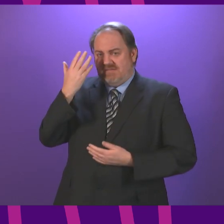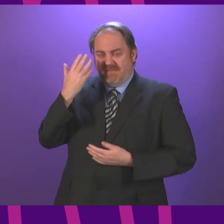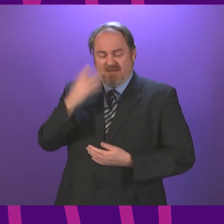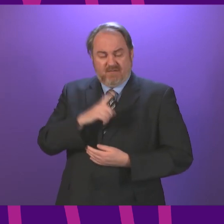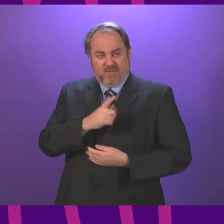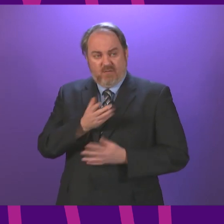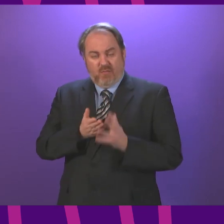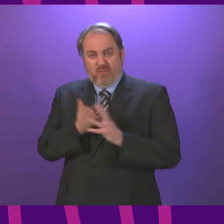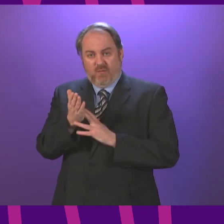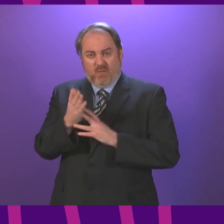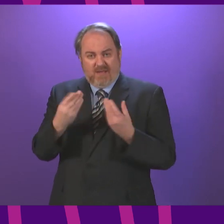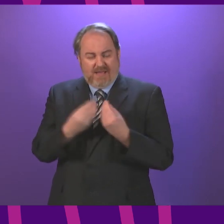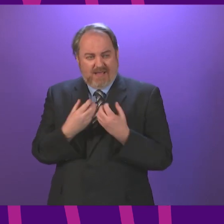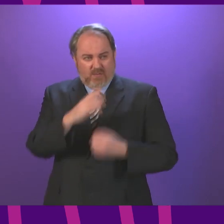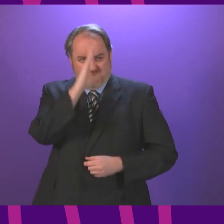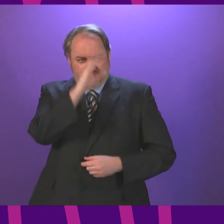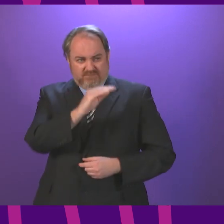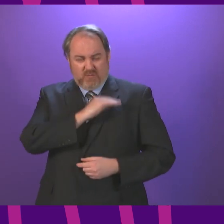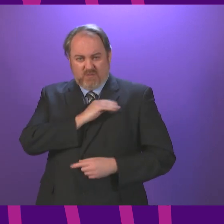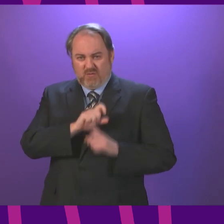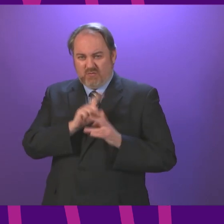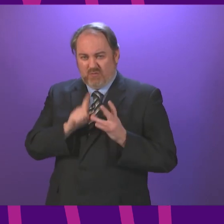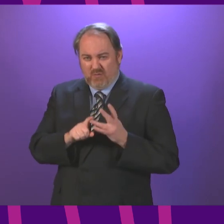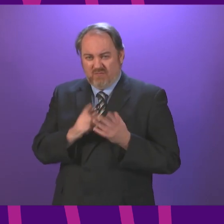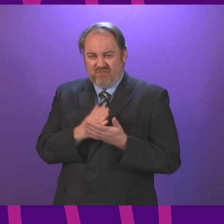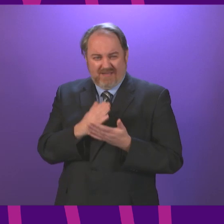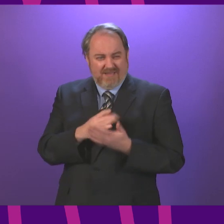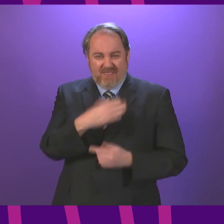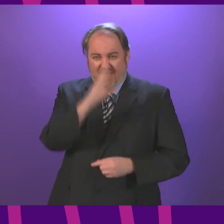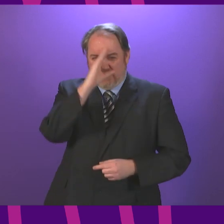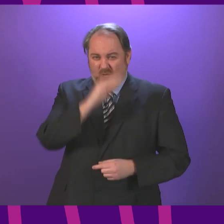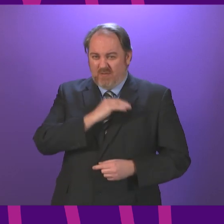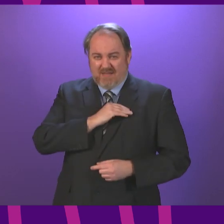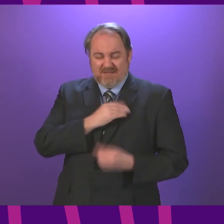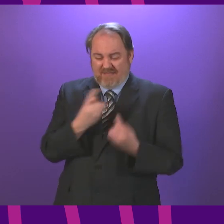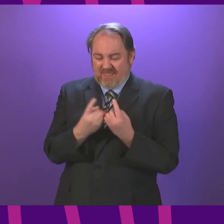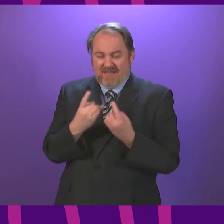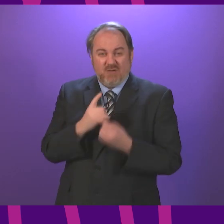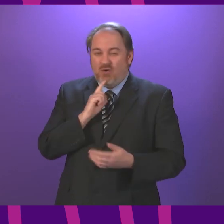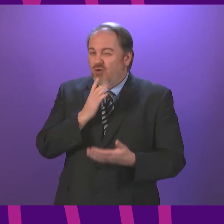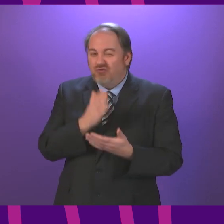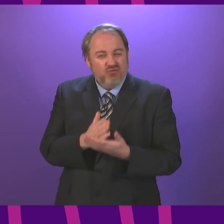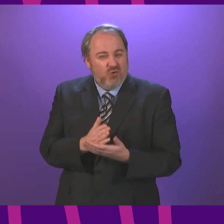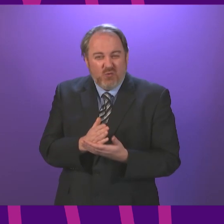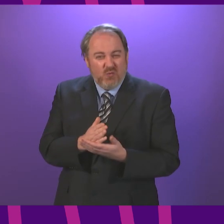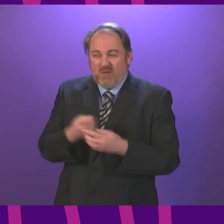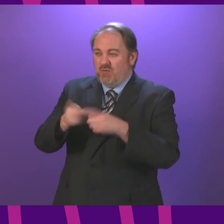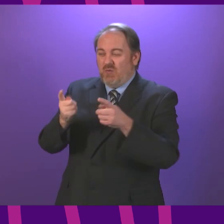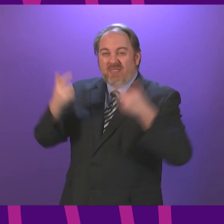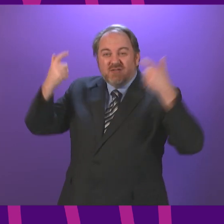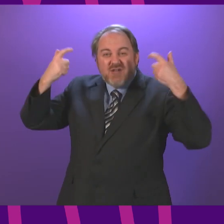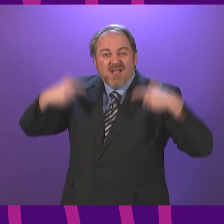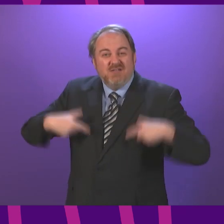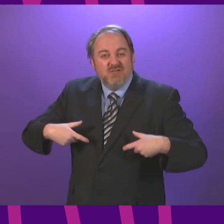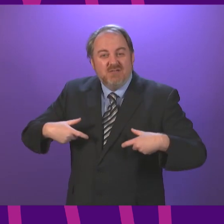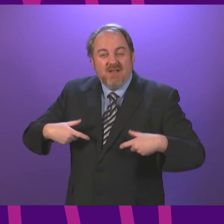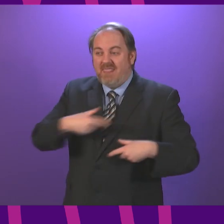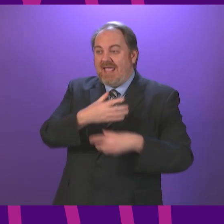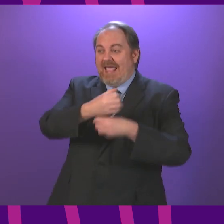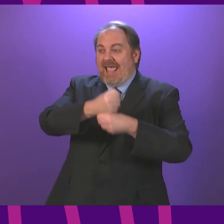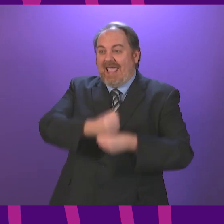On instruction, they made plainly and demonstrably untrue statements before a judge. Documents were withheld from those